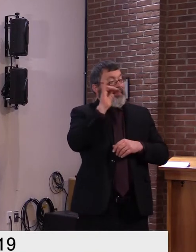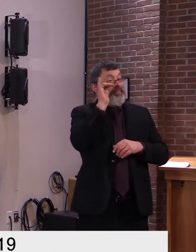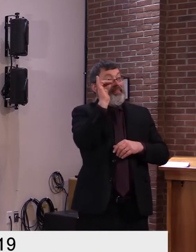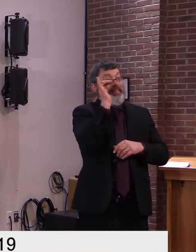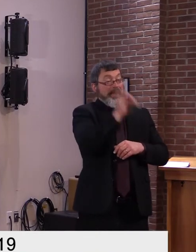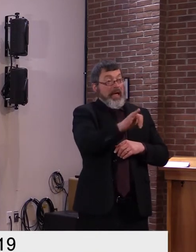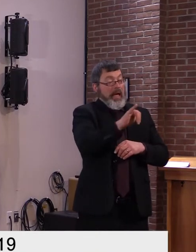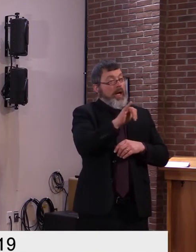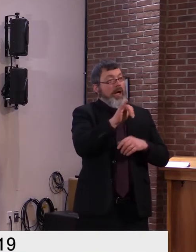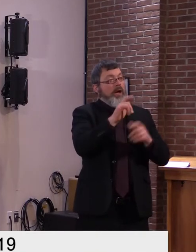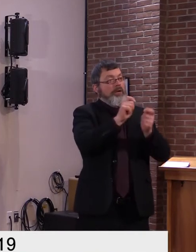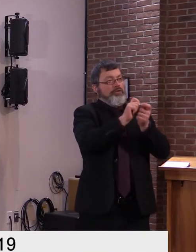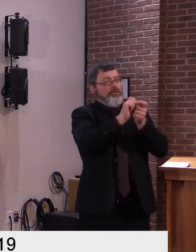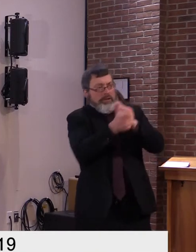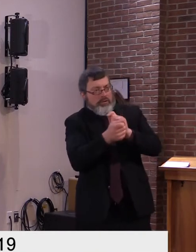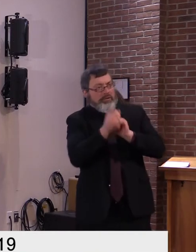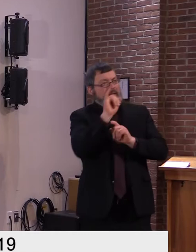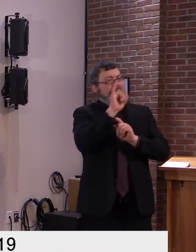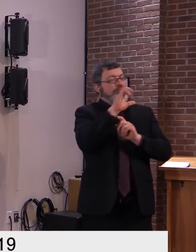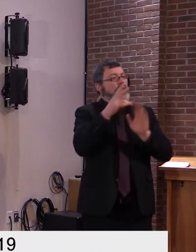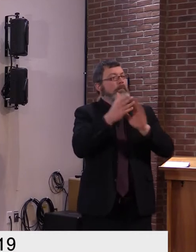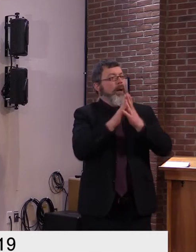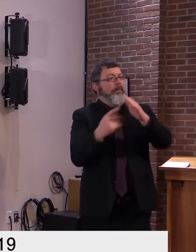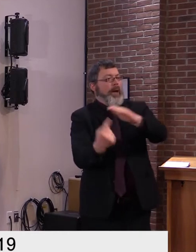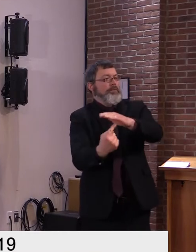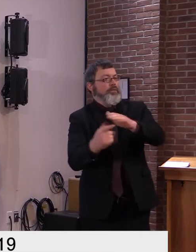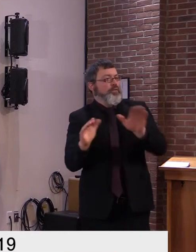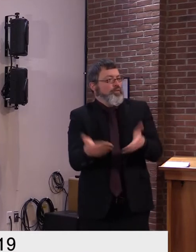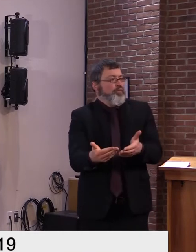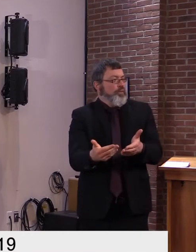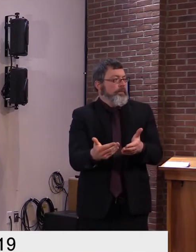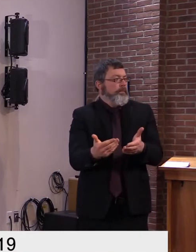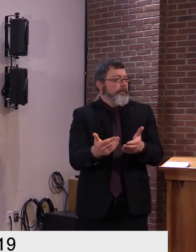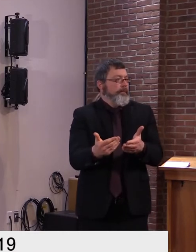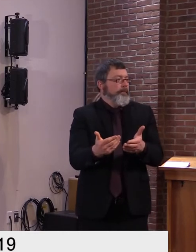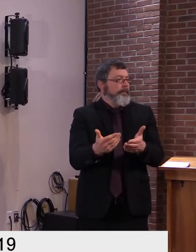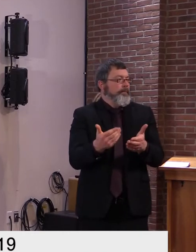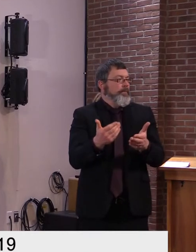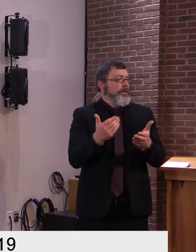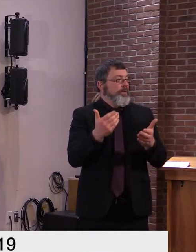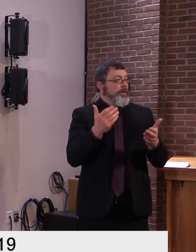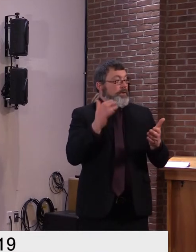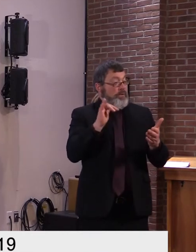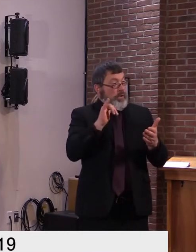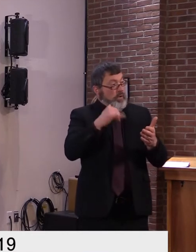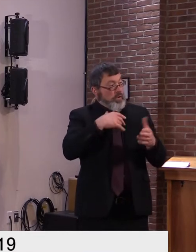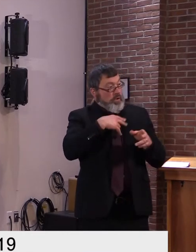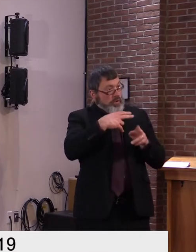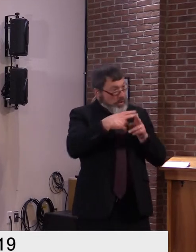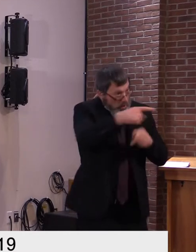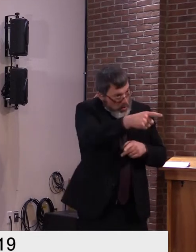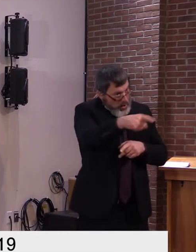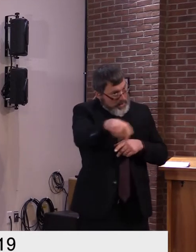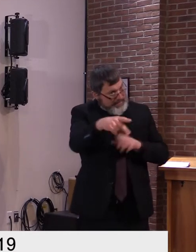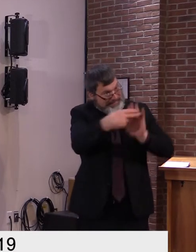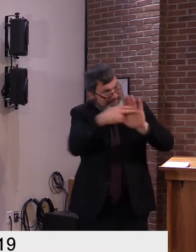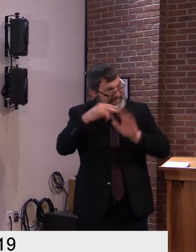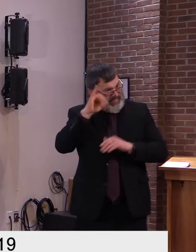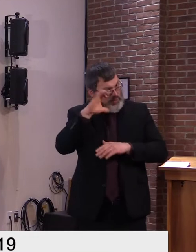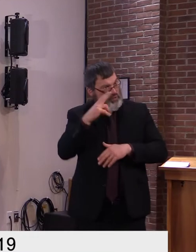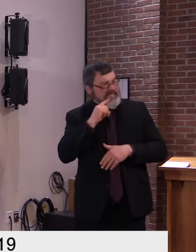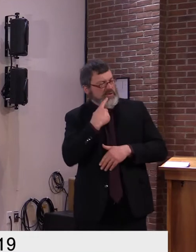all of the services that an ICU would particularly provide. The number of outbreaks we are following has grown